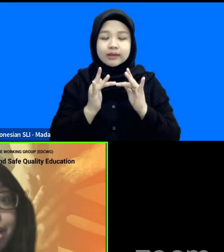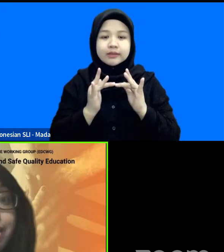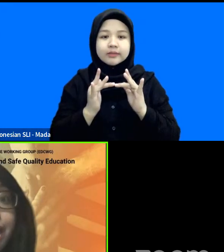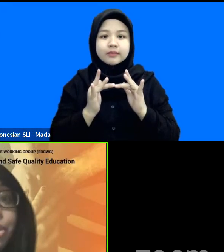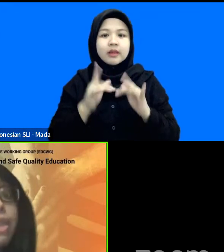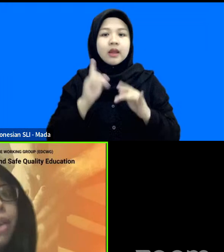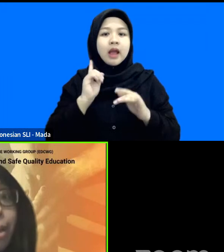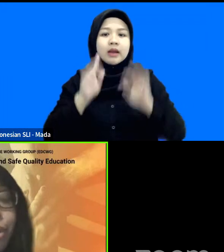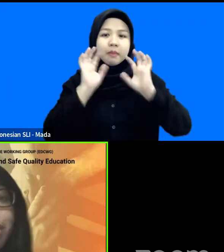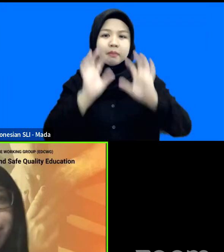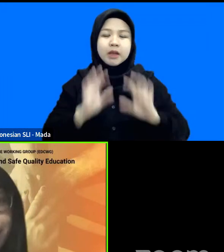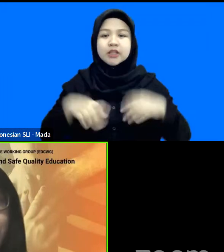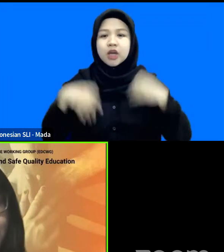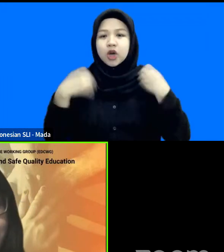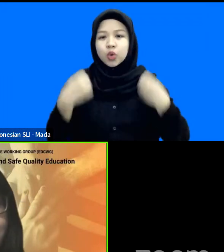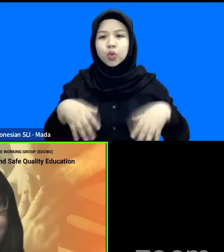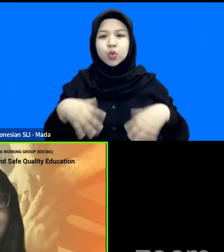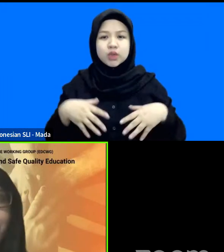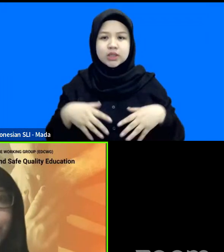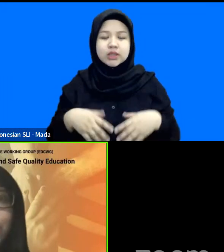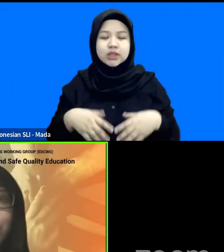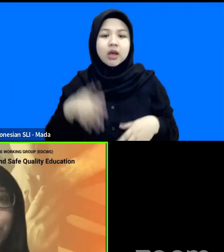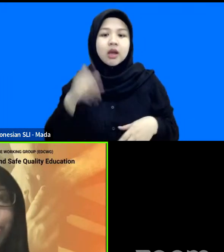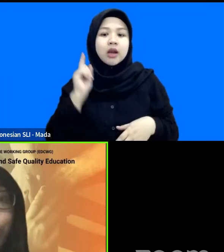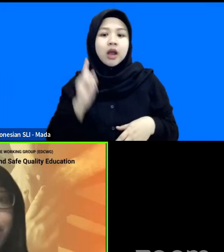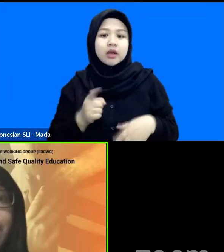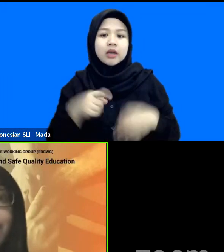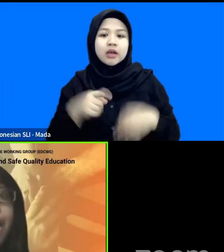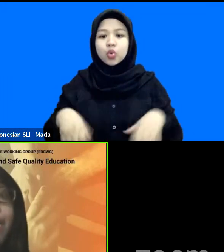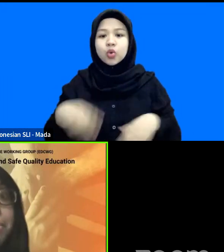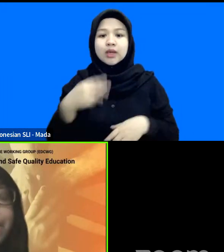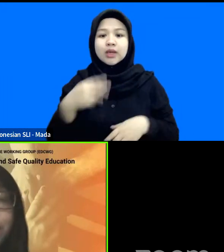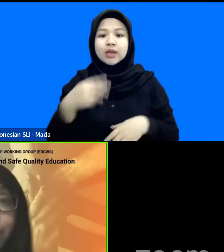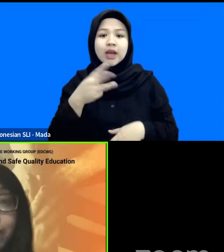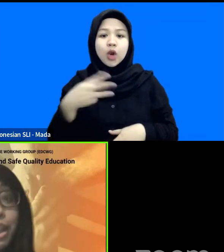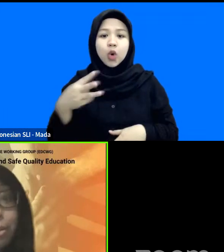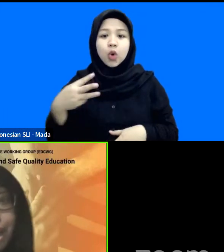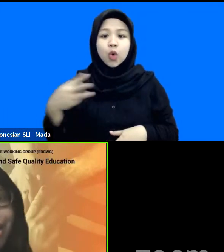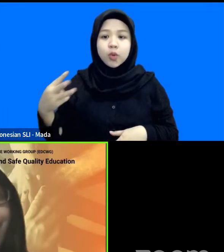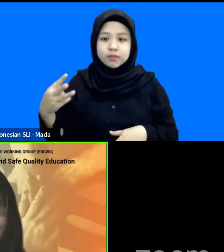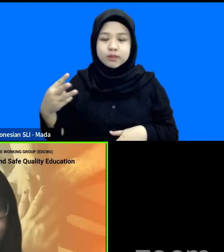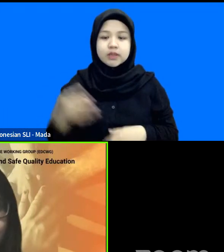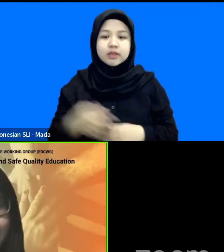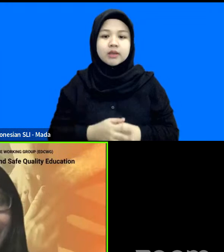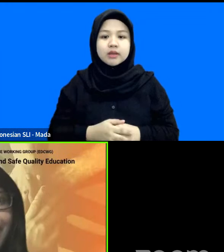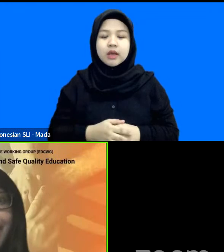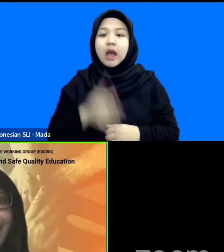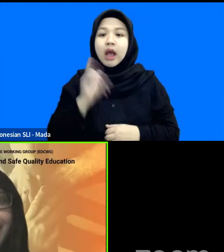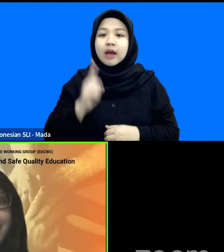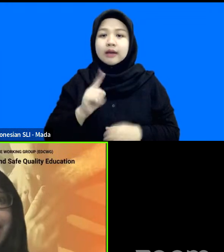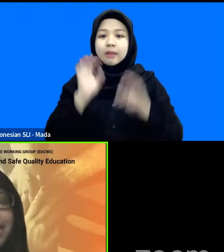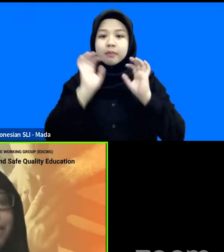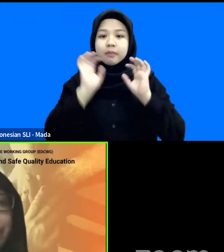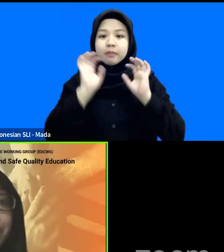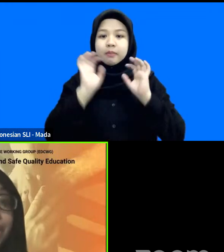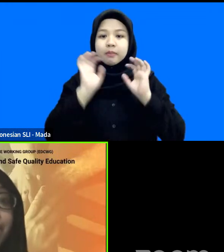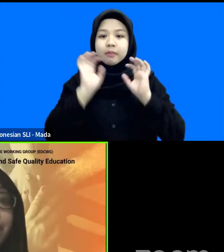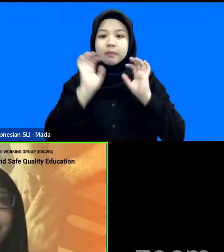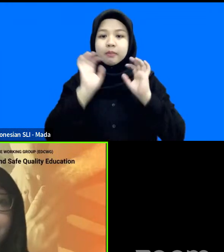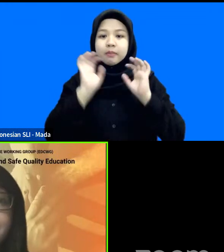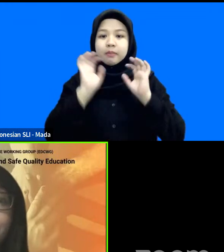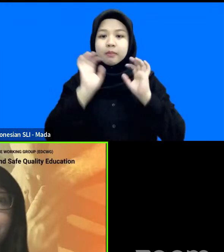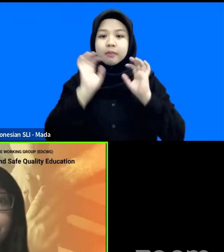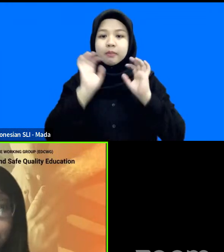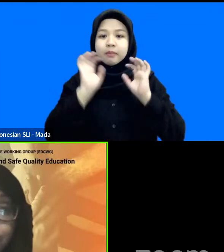the families have to give up on girls' education in order to support the other bits of economical households. And these affect